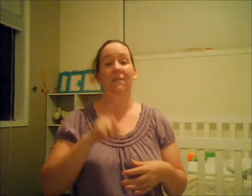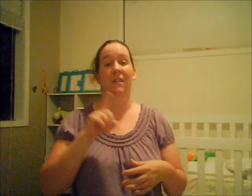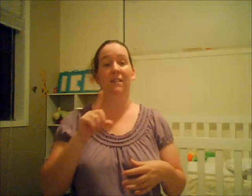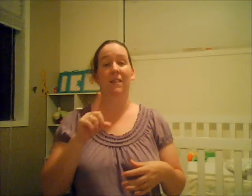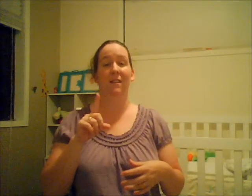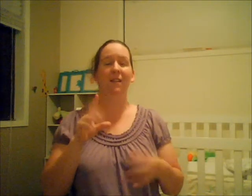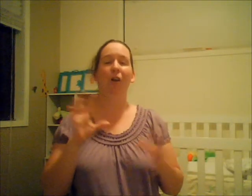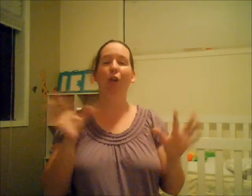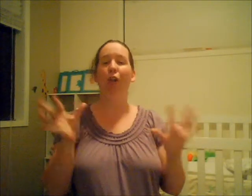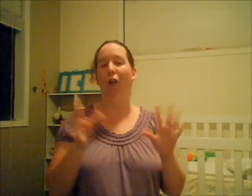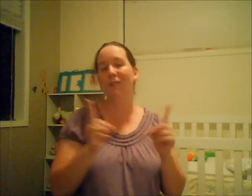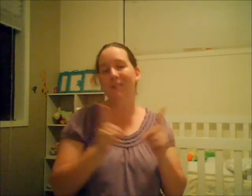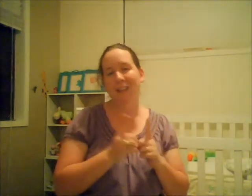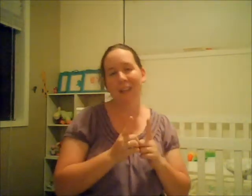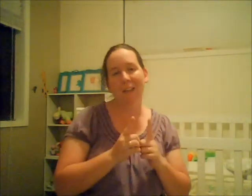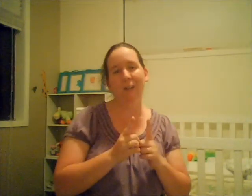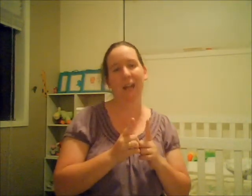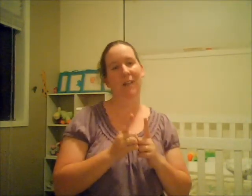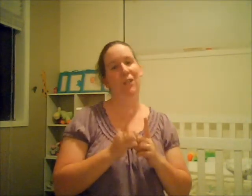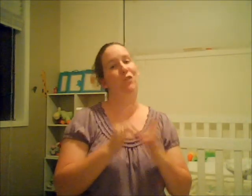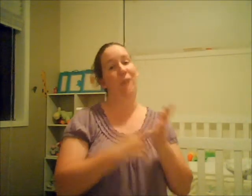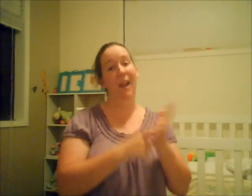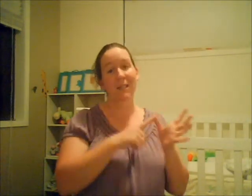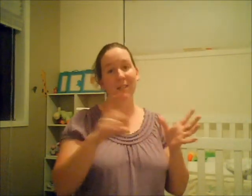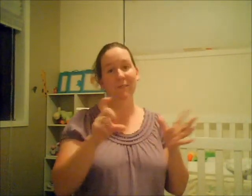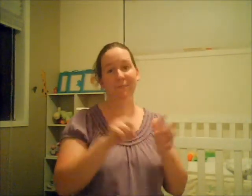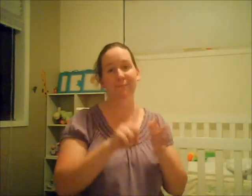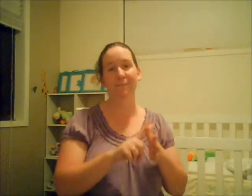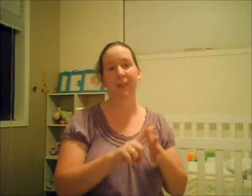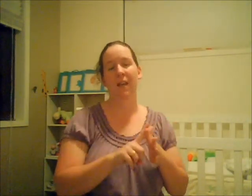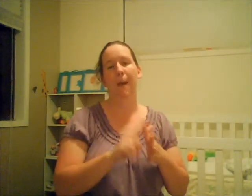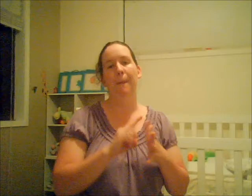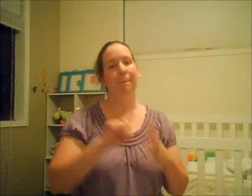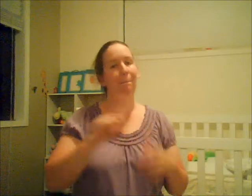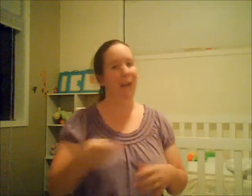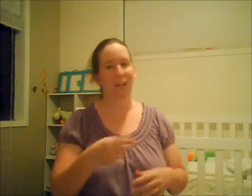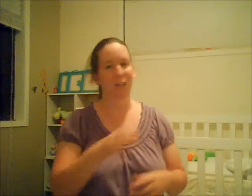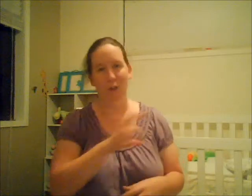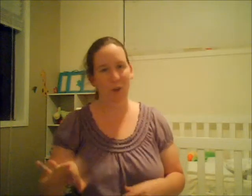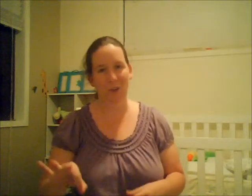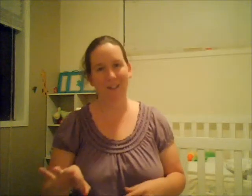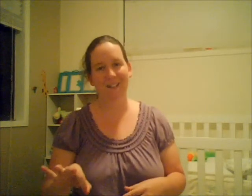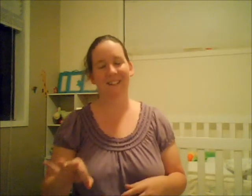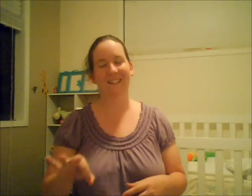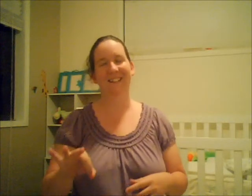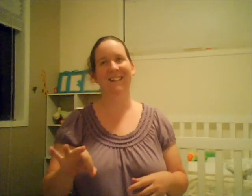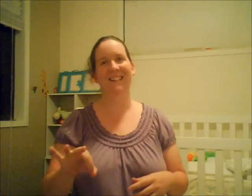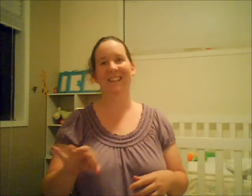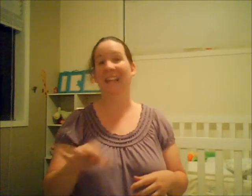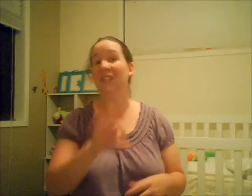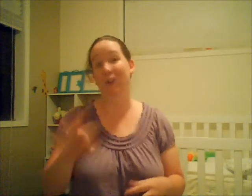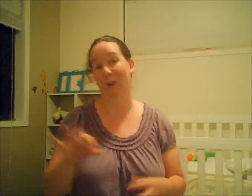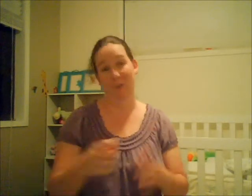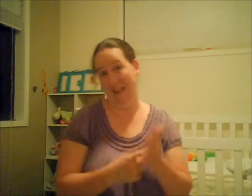this is closely related to race, but it's not